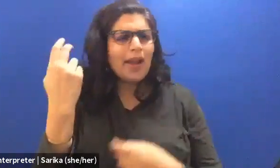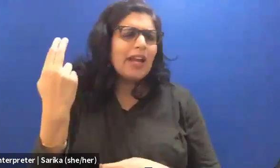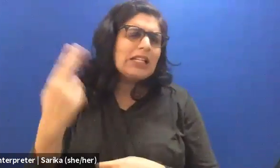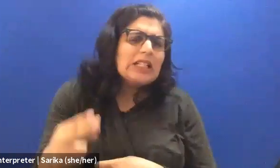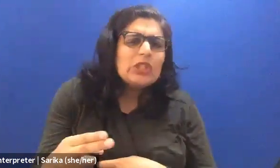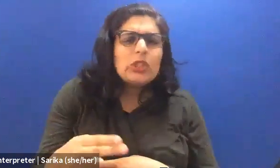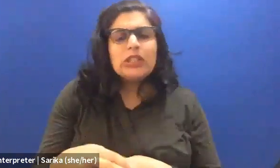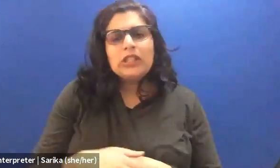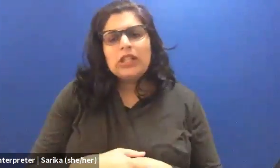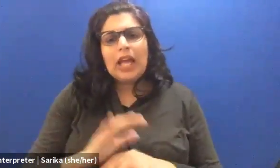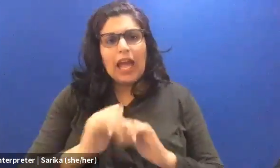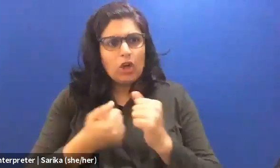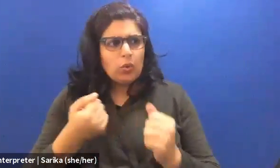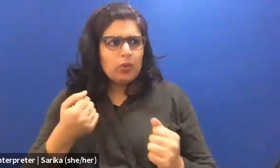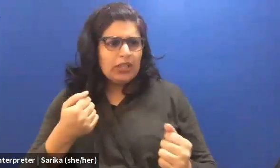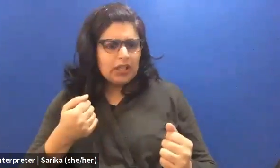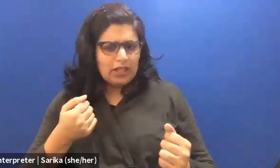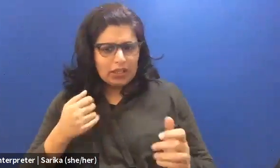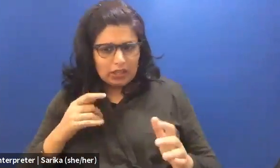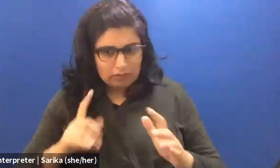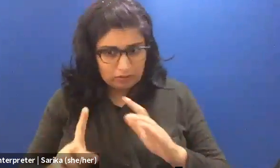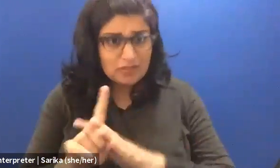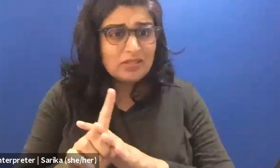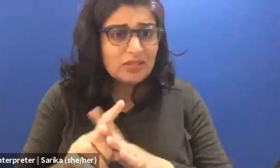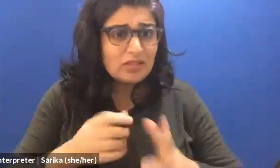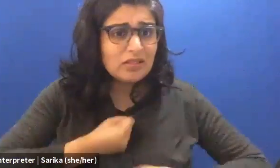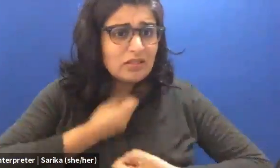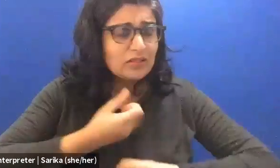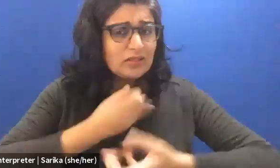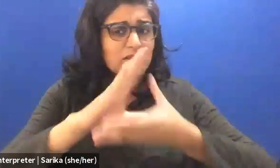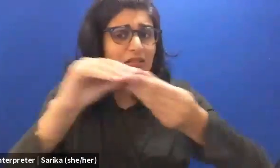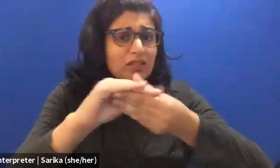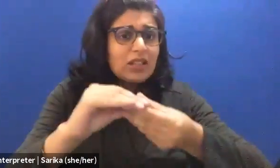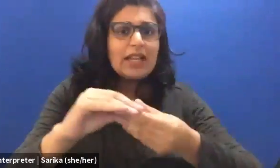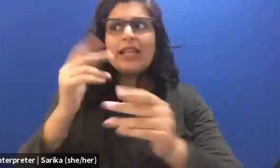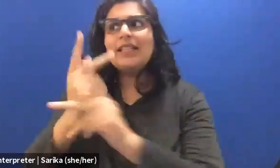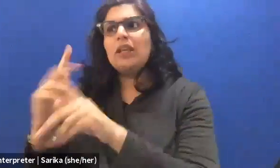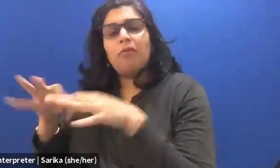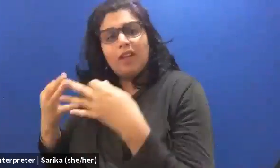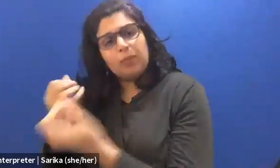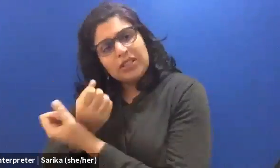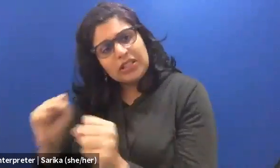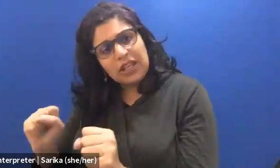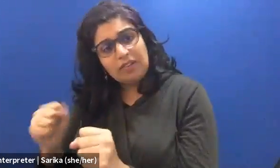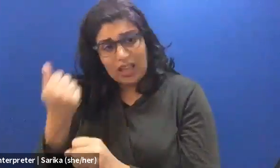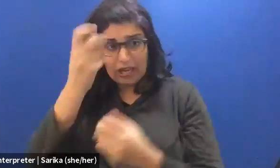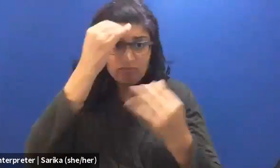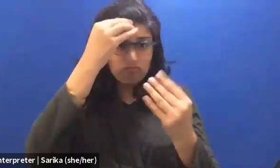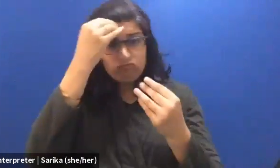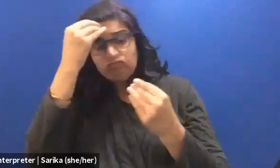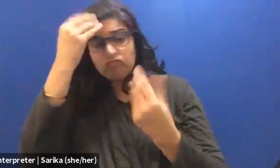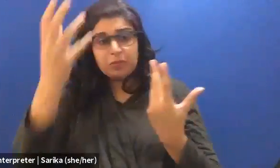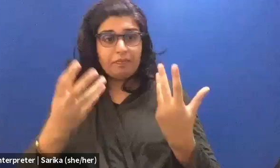forward and keep our other family members safe? Are there any thoughts or ideas about defining